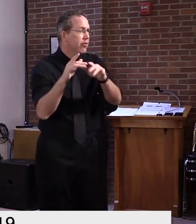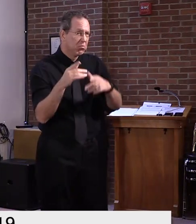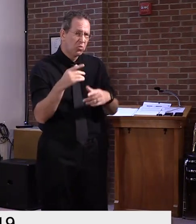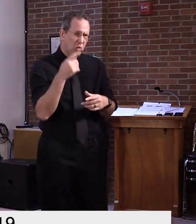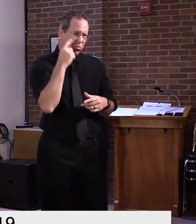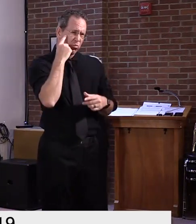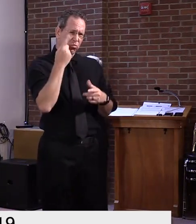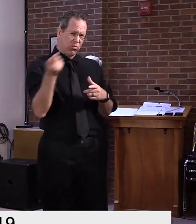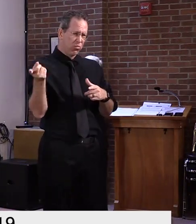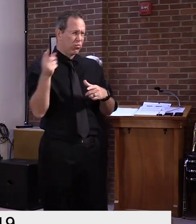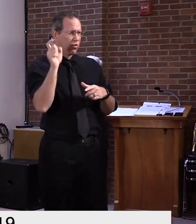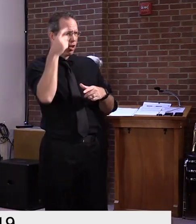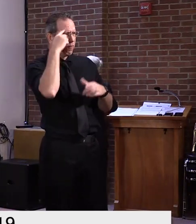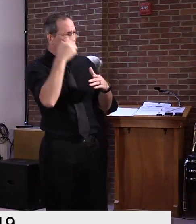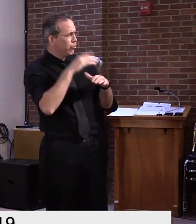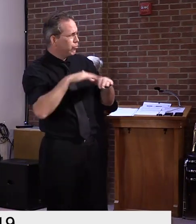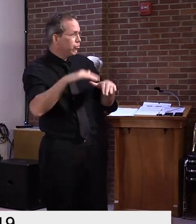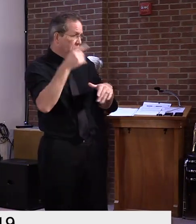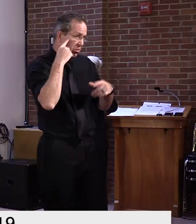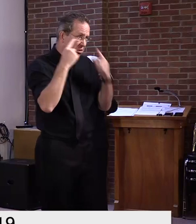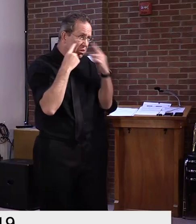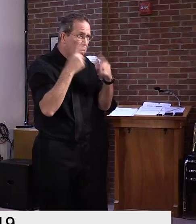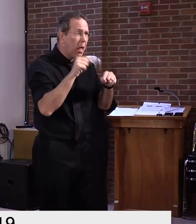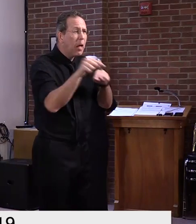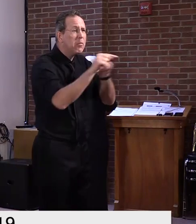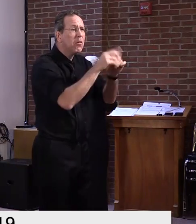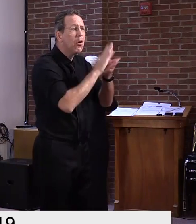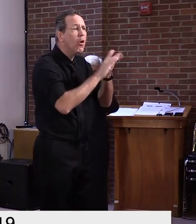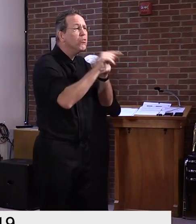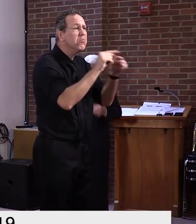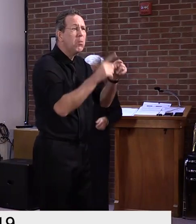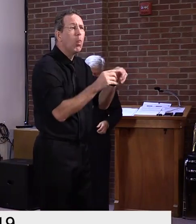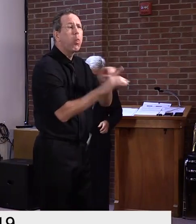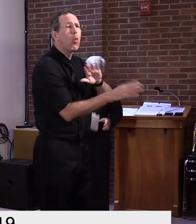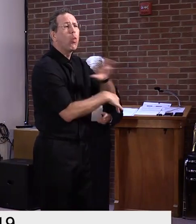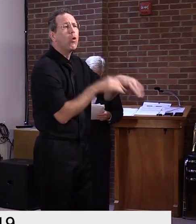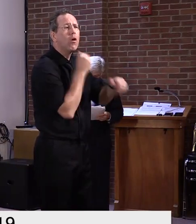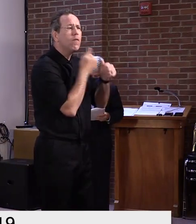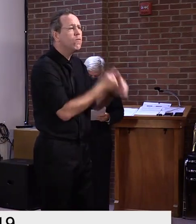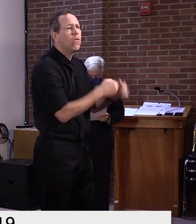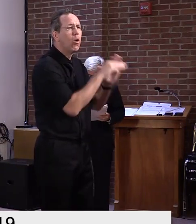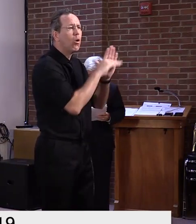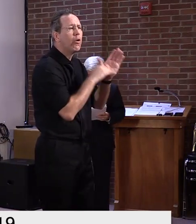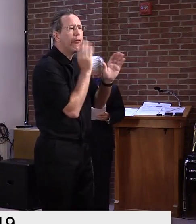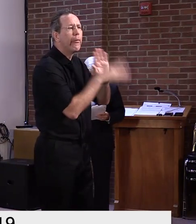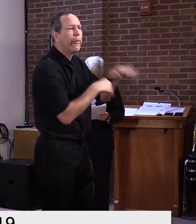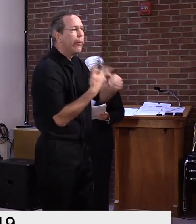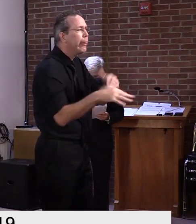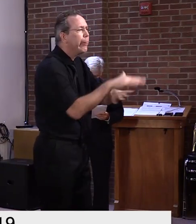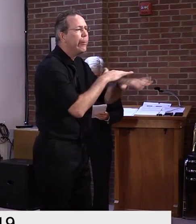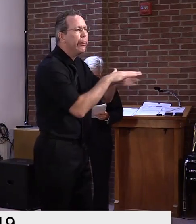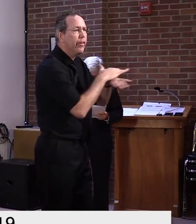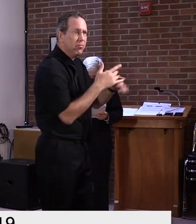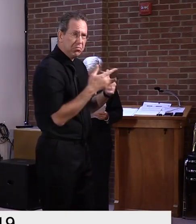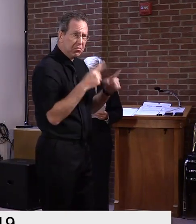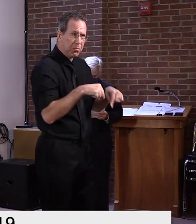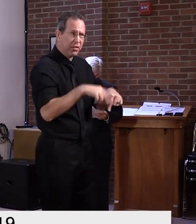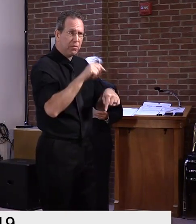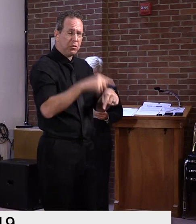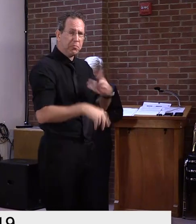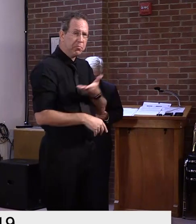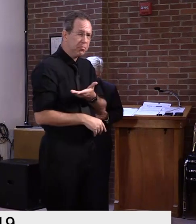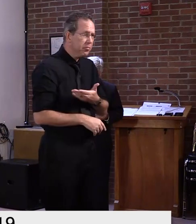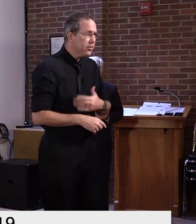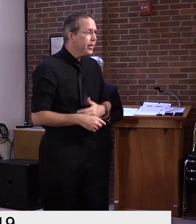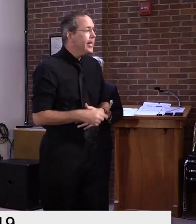but that doesn't surprise me in some ways. I know this is going to be challenging, but it's incumbent upon the